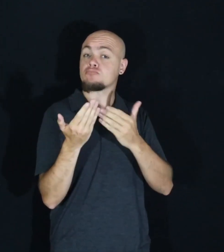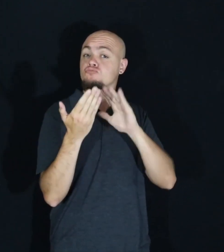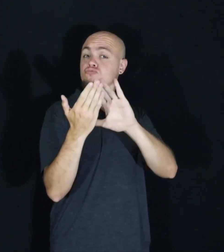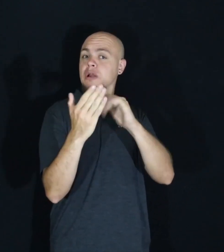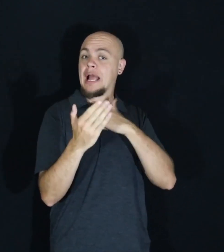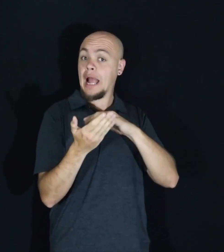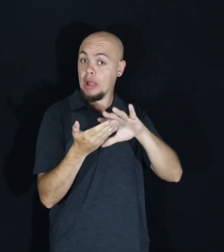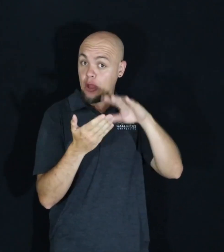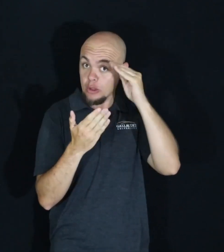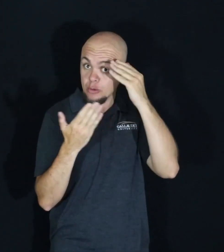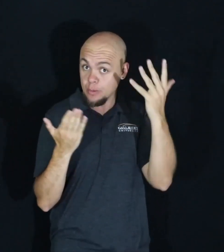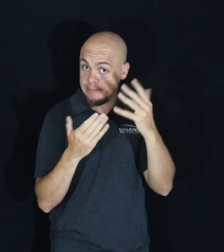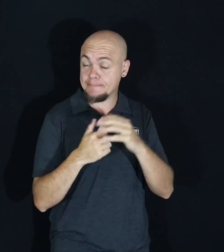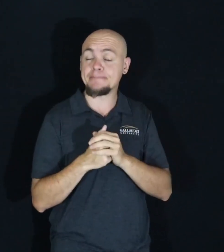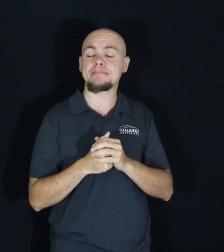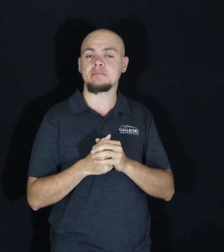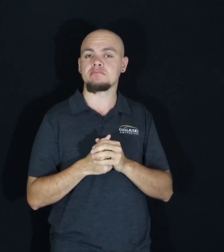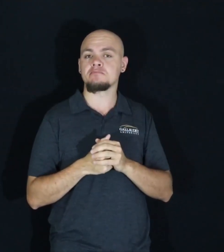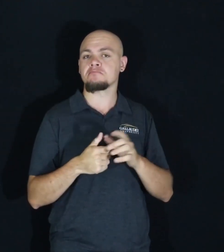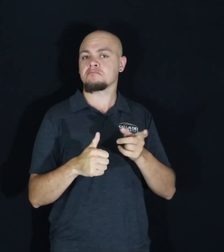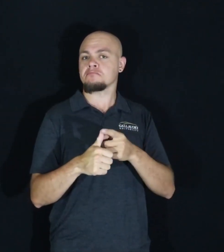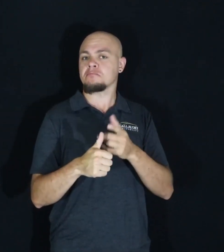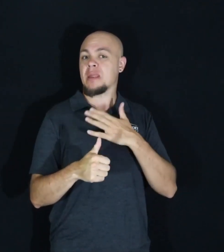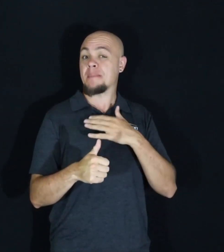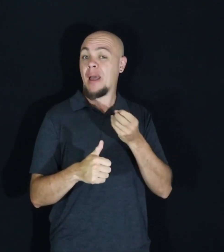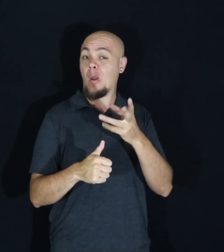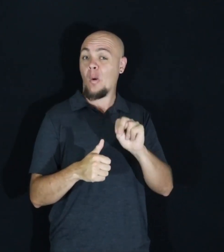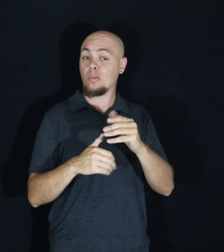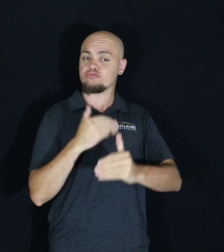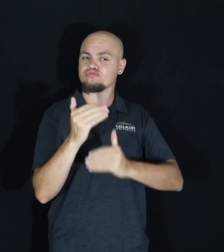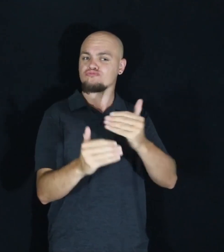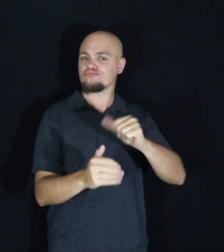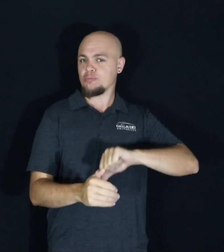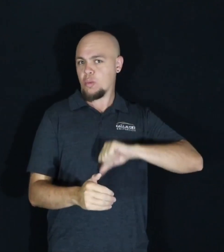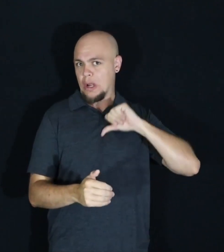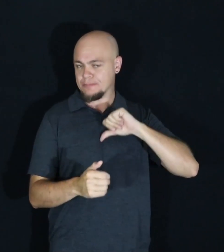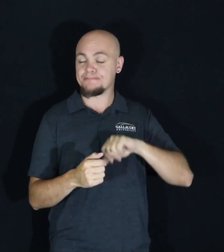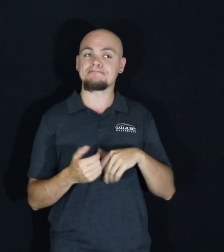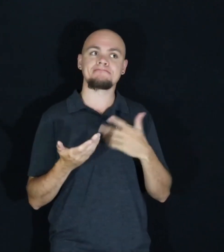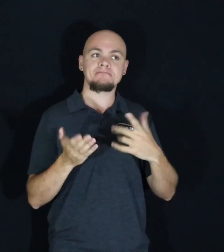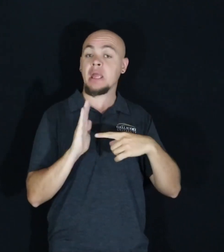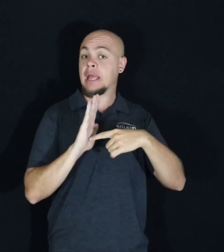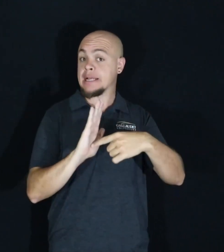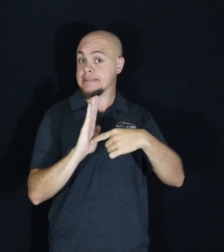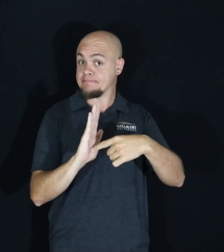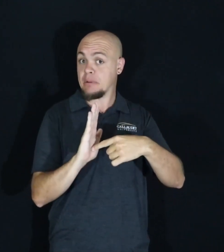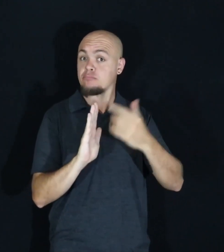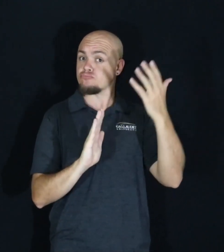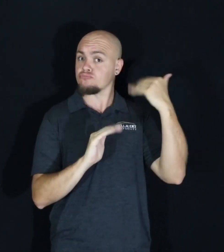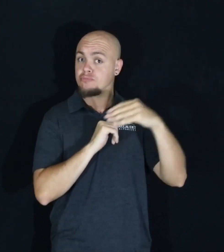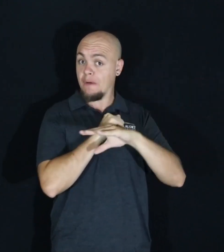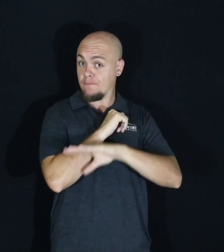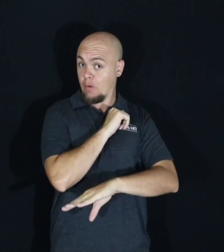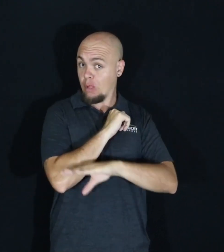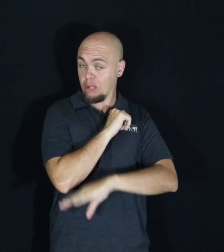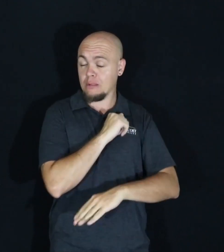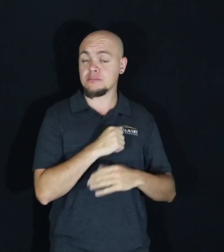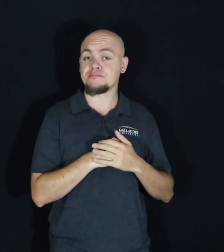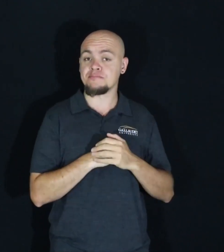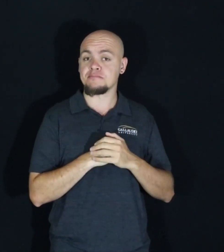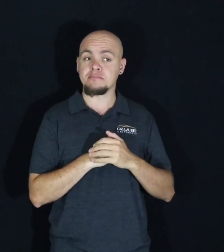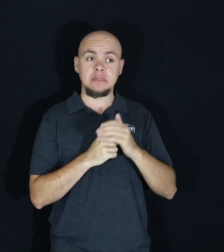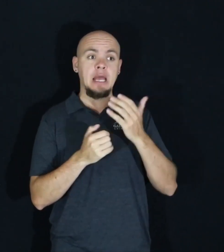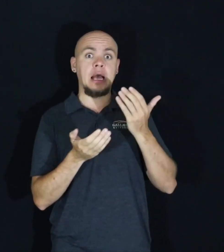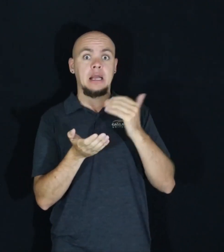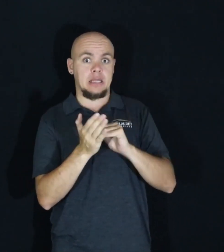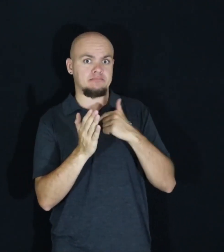learned is to be proud of my own progression. For example, this past fall, when I began comparing myself